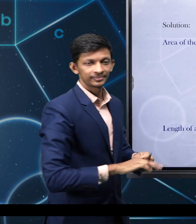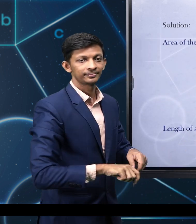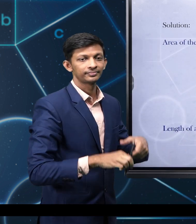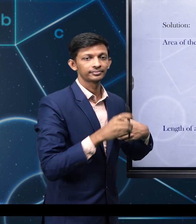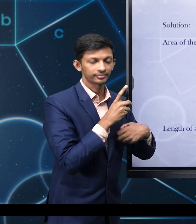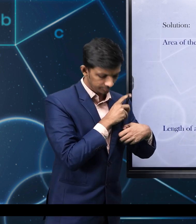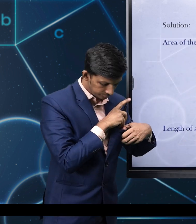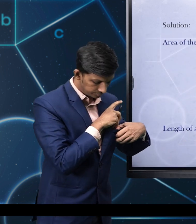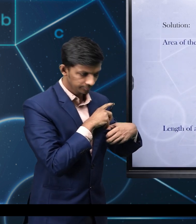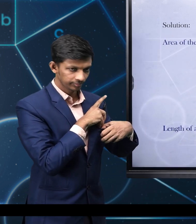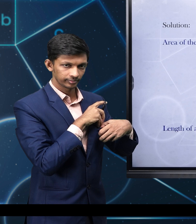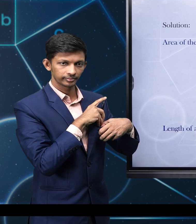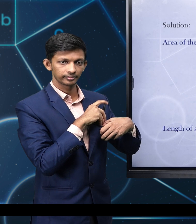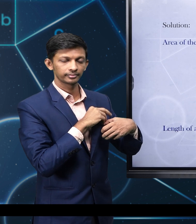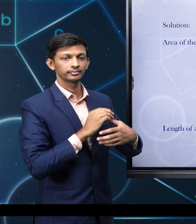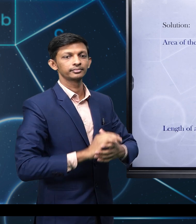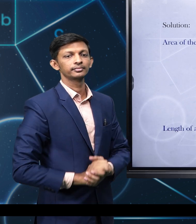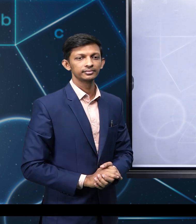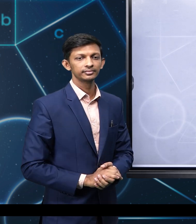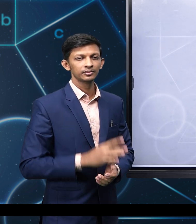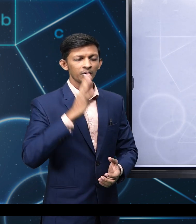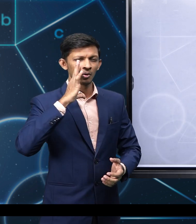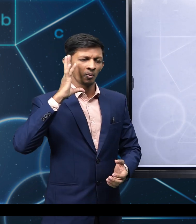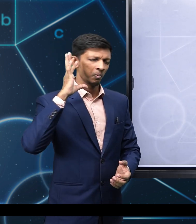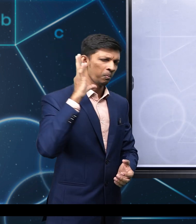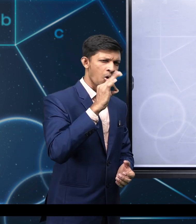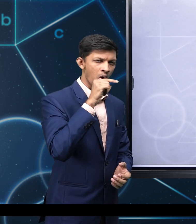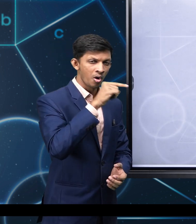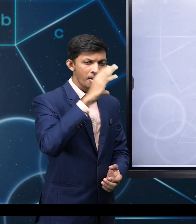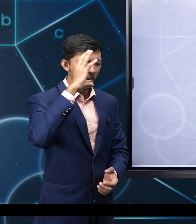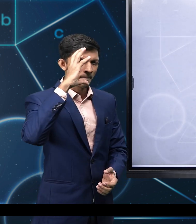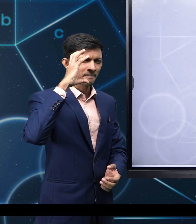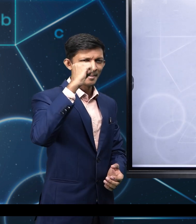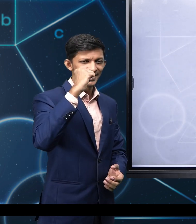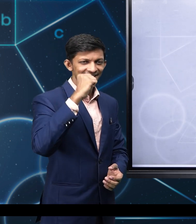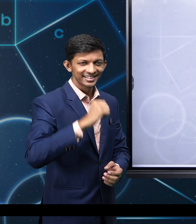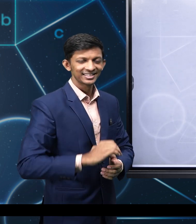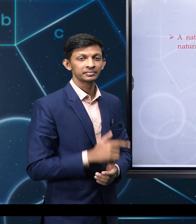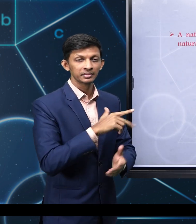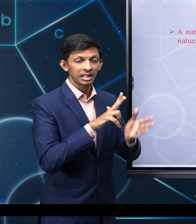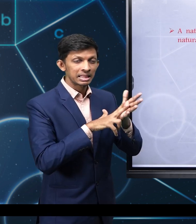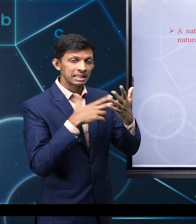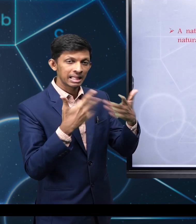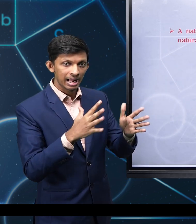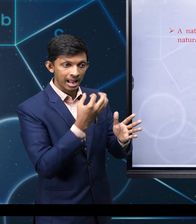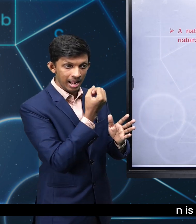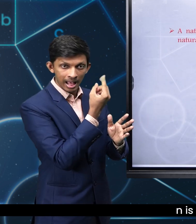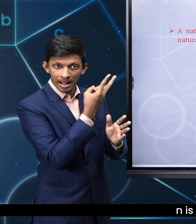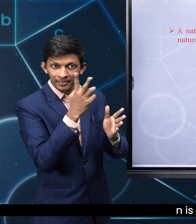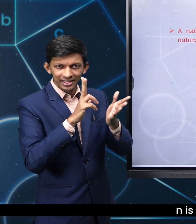of 7921 is 89 meters. Points to remember. A natural number n is called